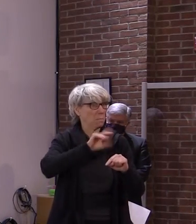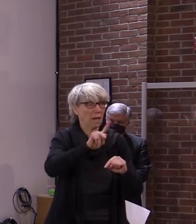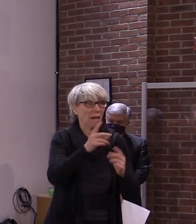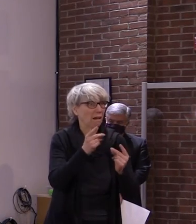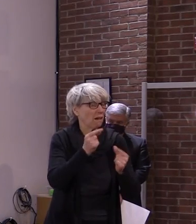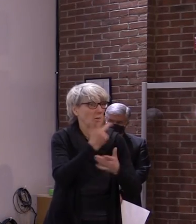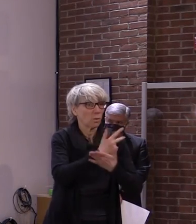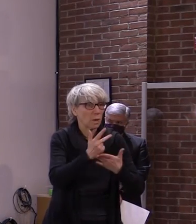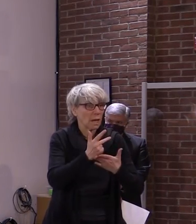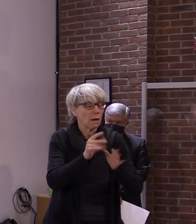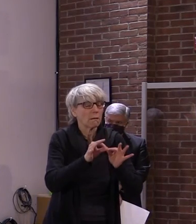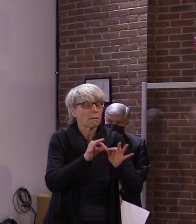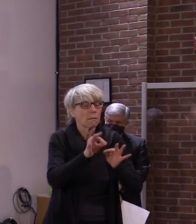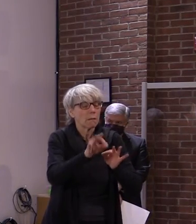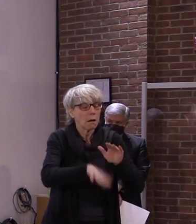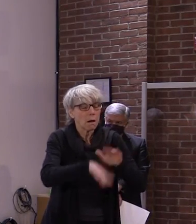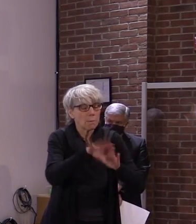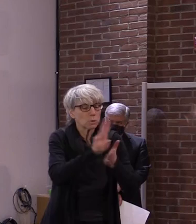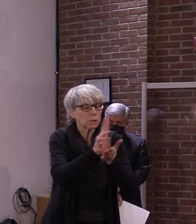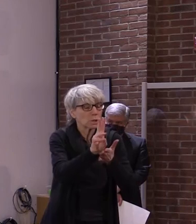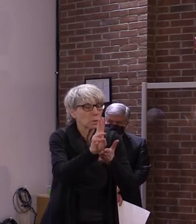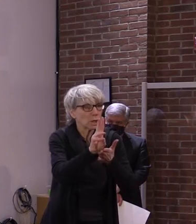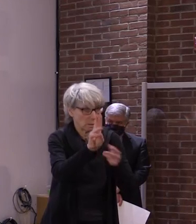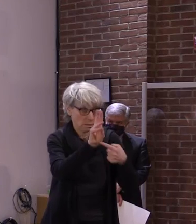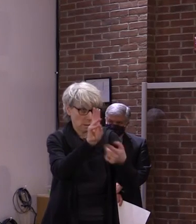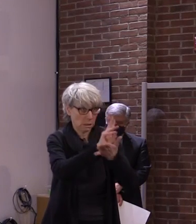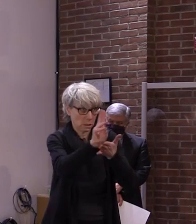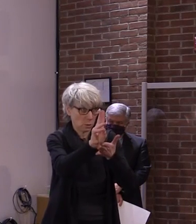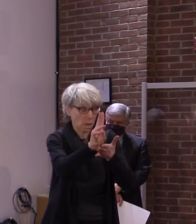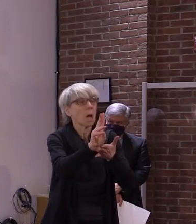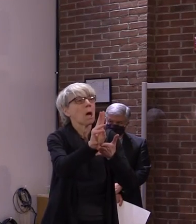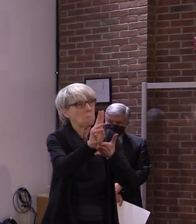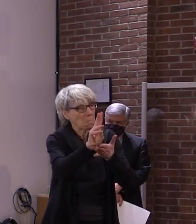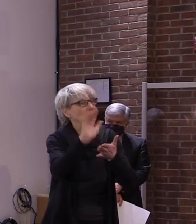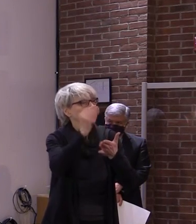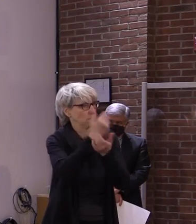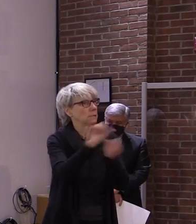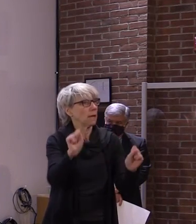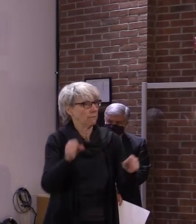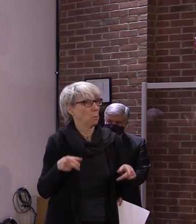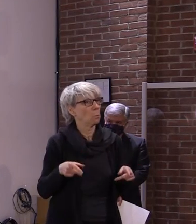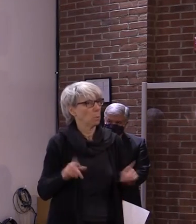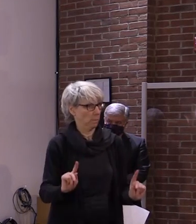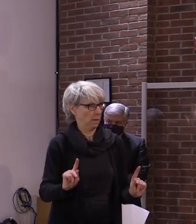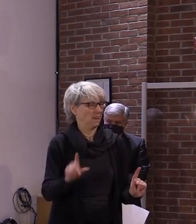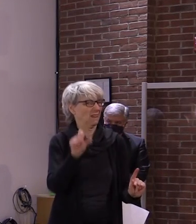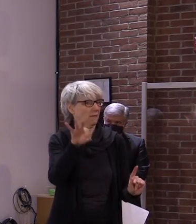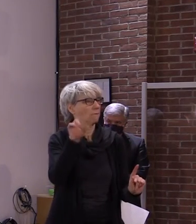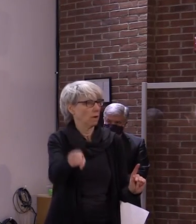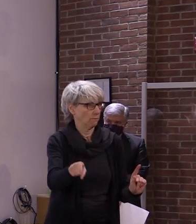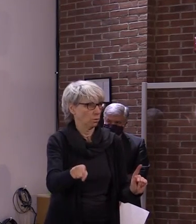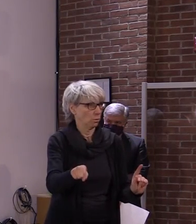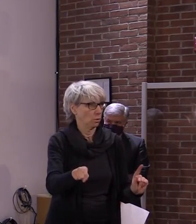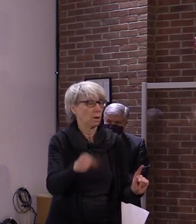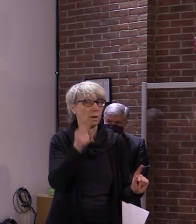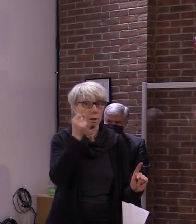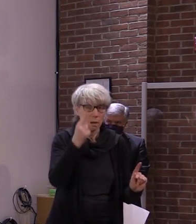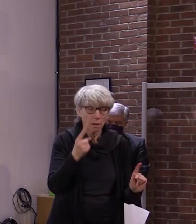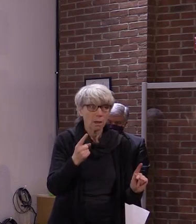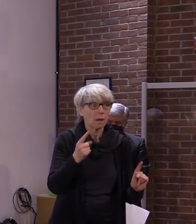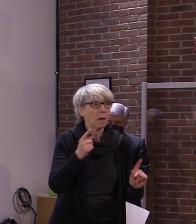today not because we've decided to delay second doses, but to make you aware that we are, as always,